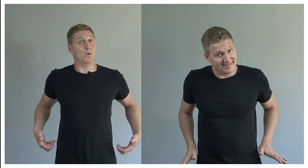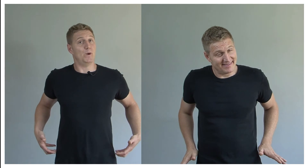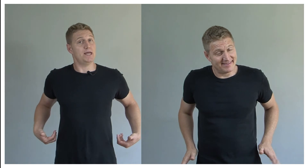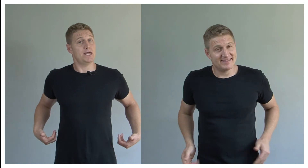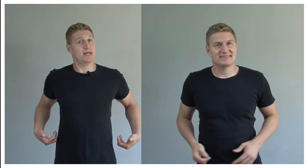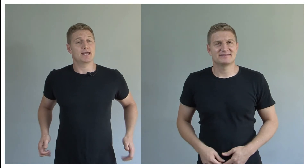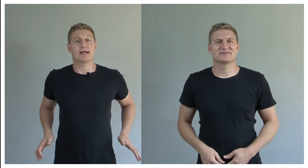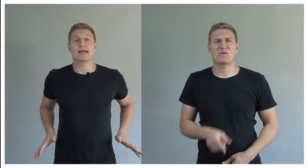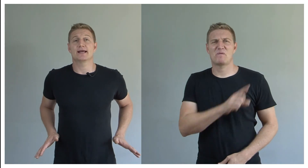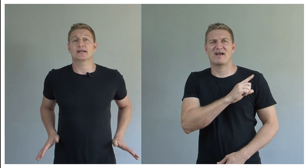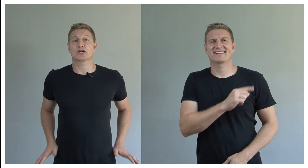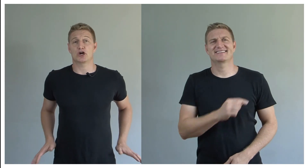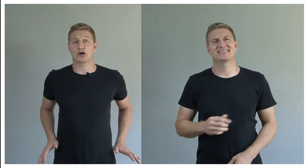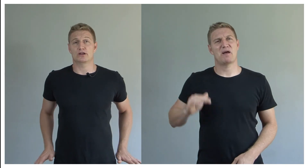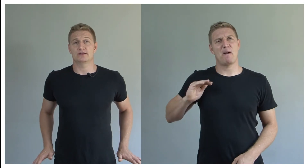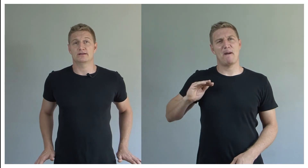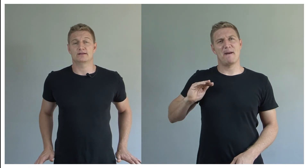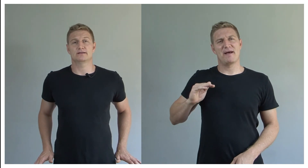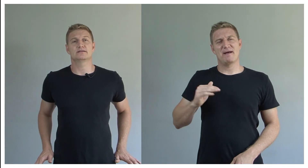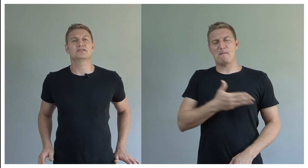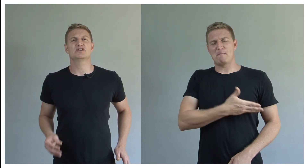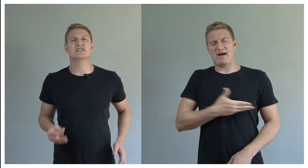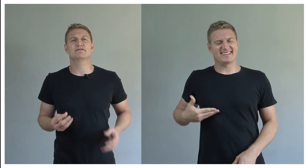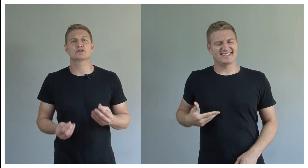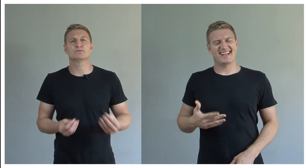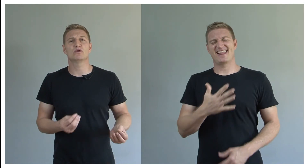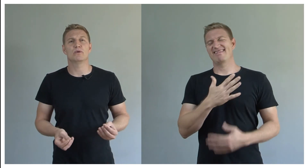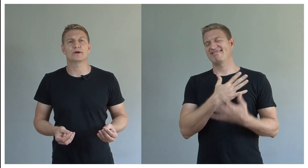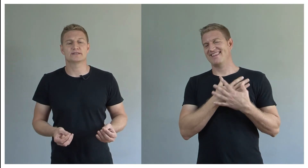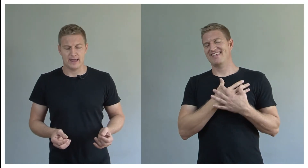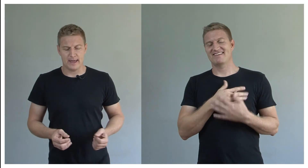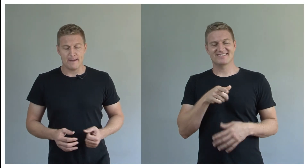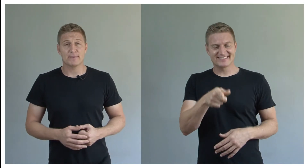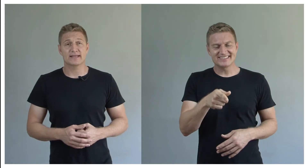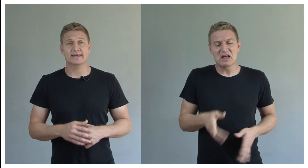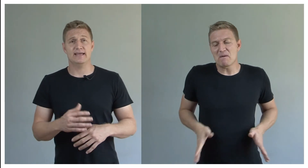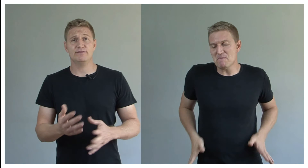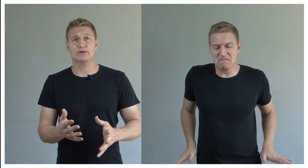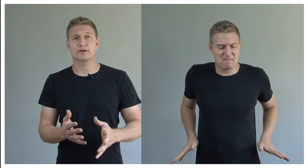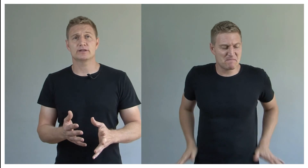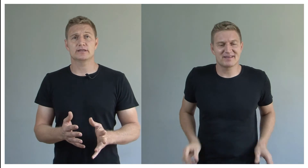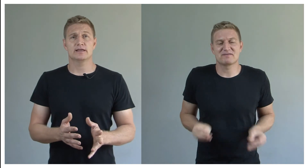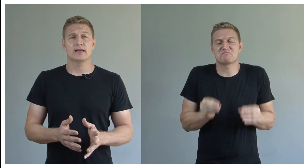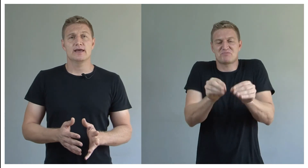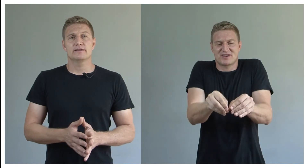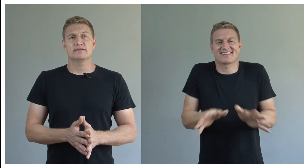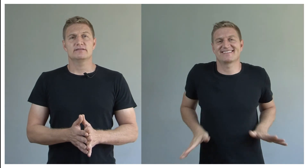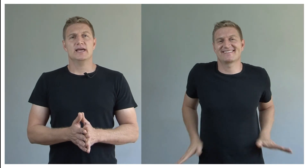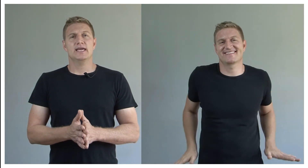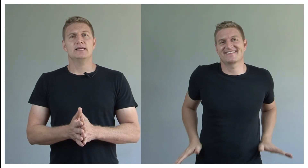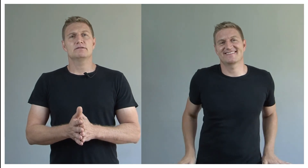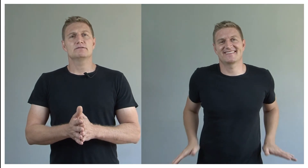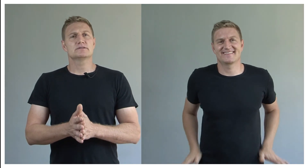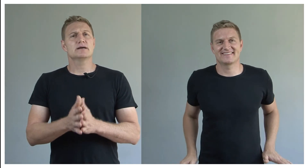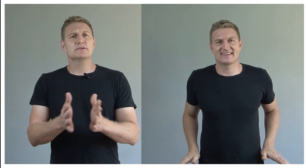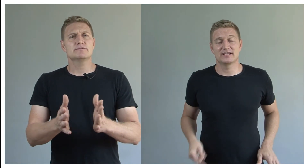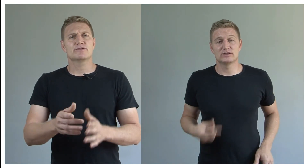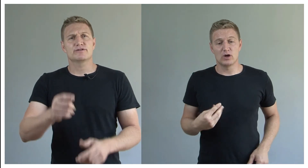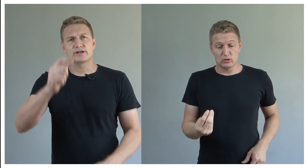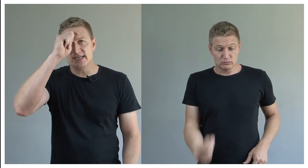Boy, girl, usually for small boys. But in the deaf community, they sometimes refer this